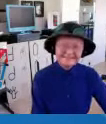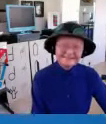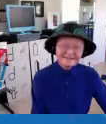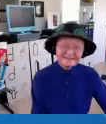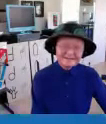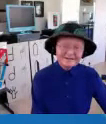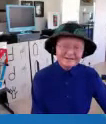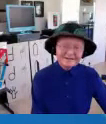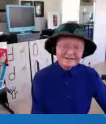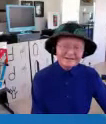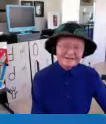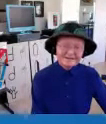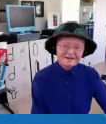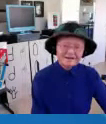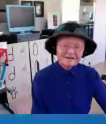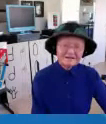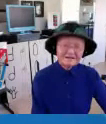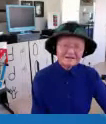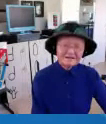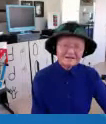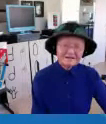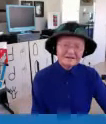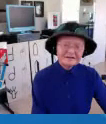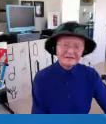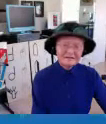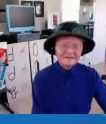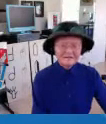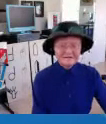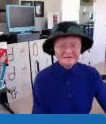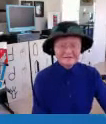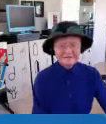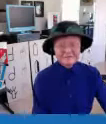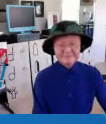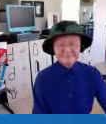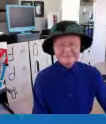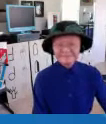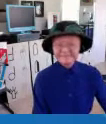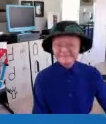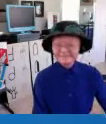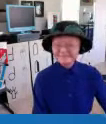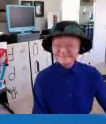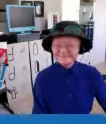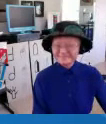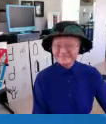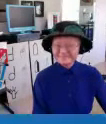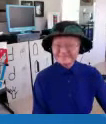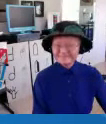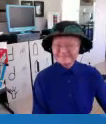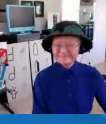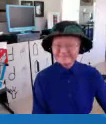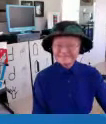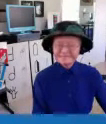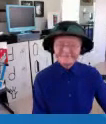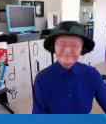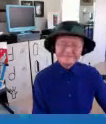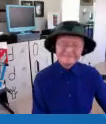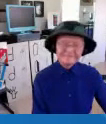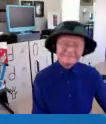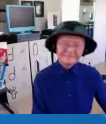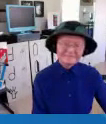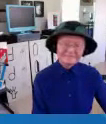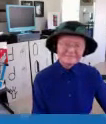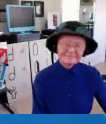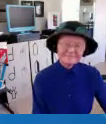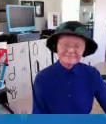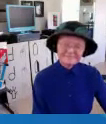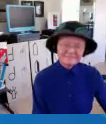As you can also see, after 5 is very, very consistent. There are languages, I showed you the Portuguese 5, which